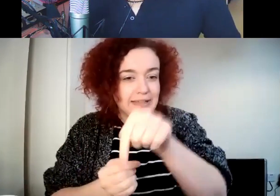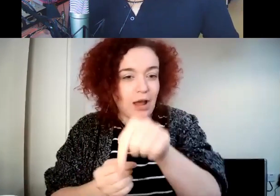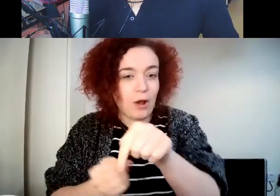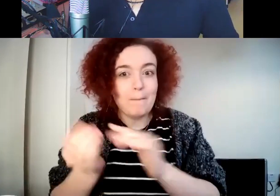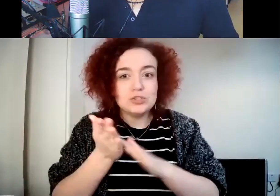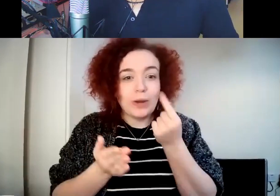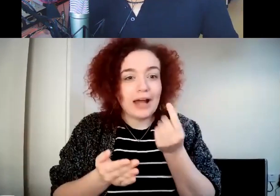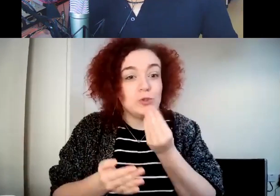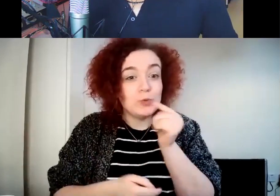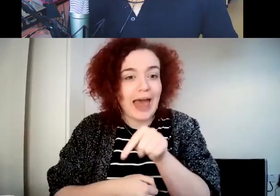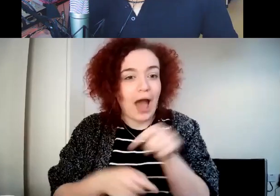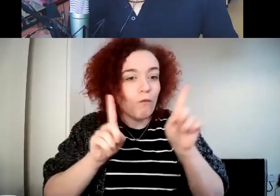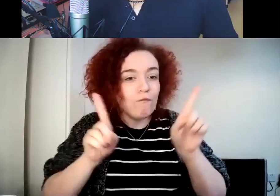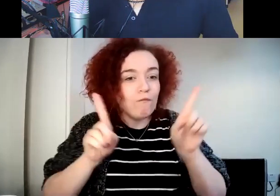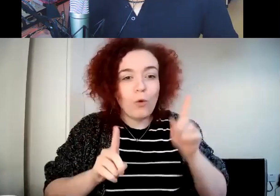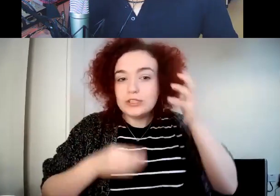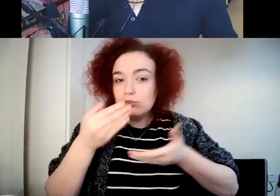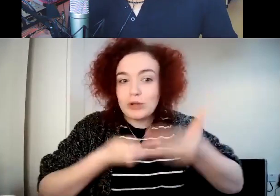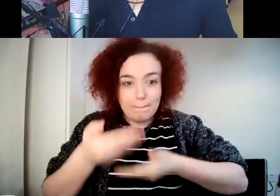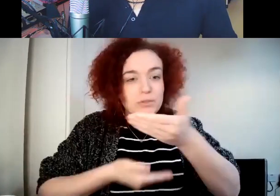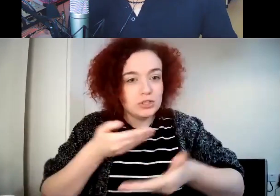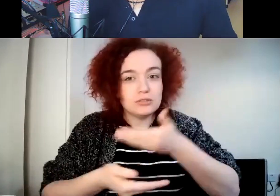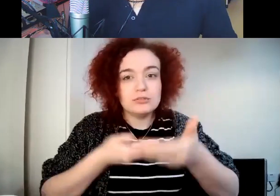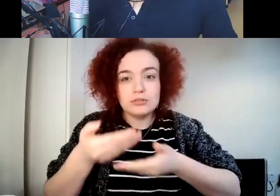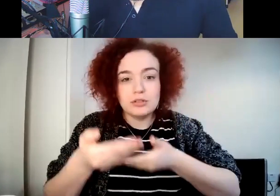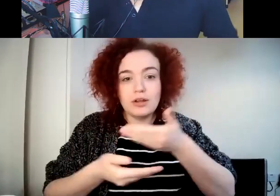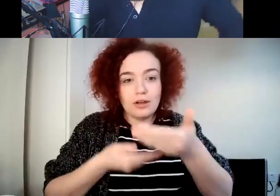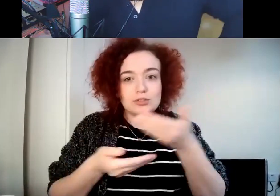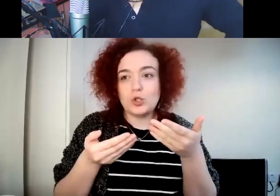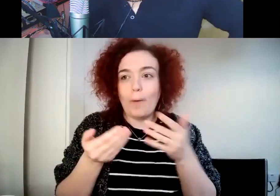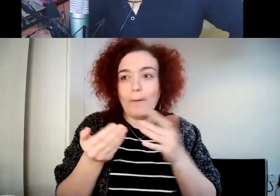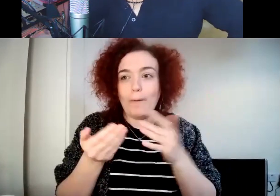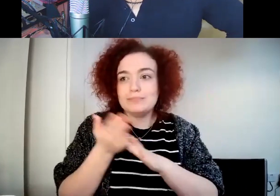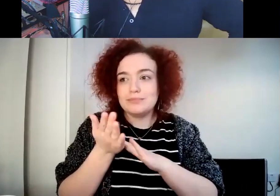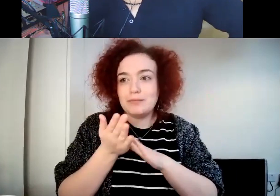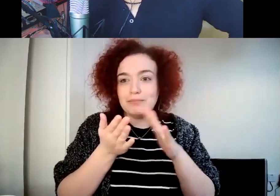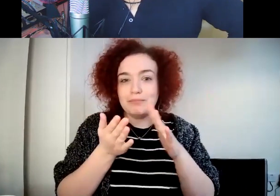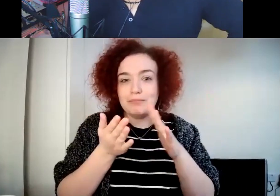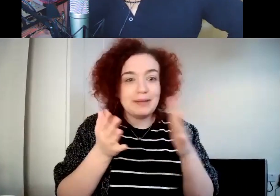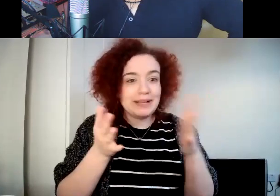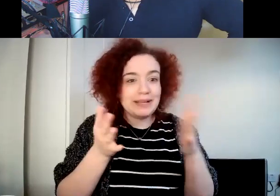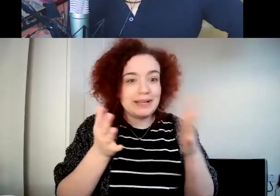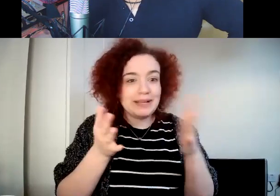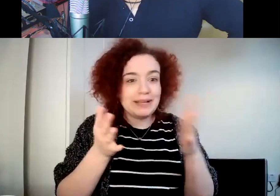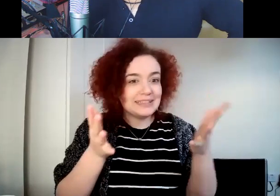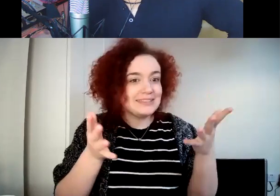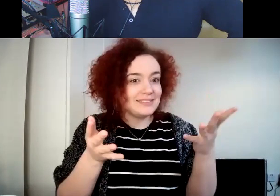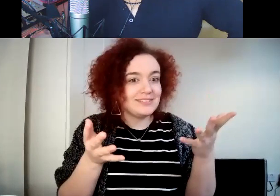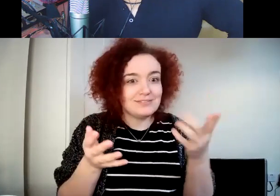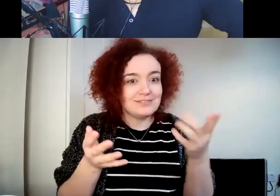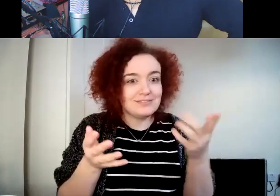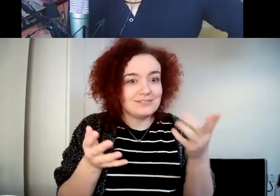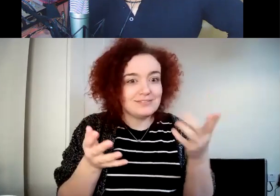the translation, the translation issues can become part of the audio description as well. So we fitted